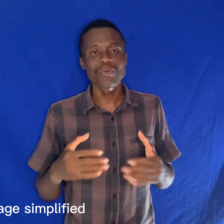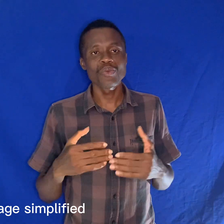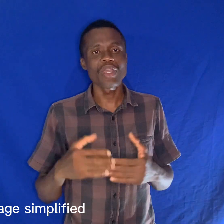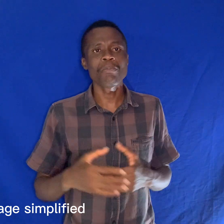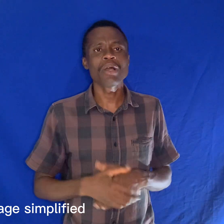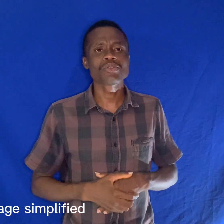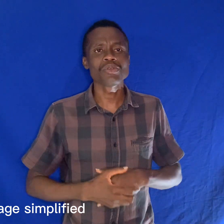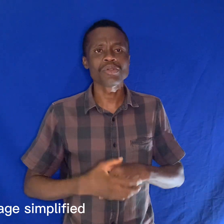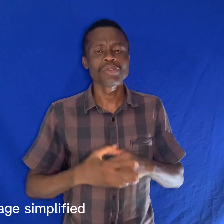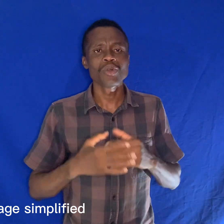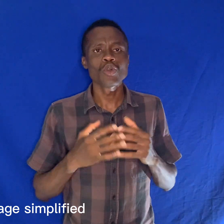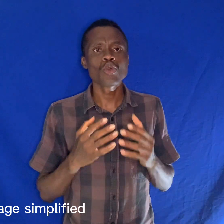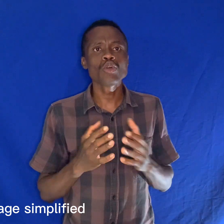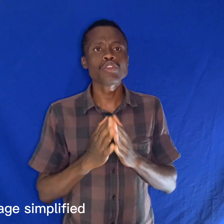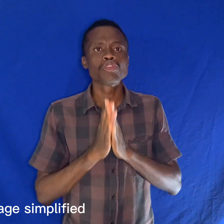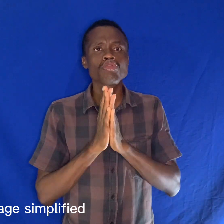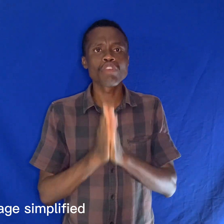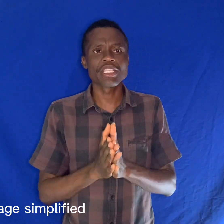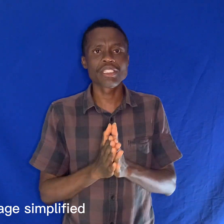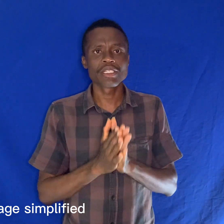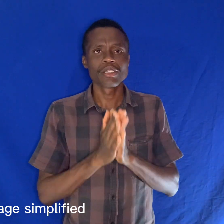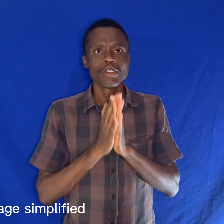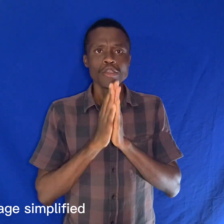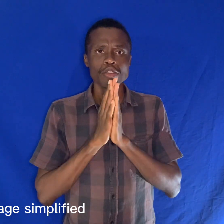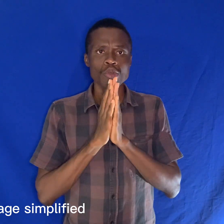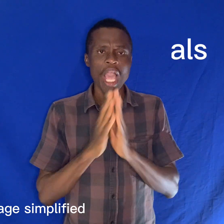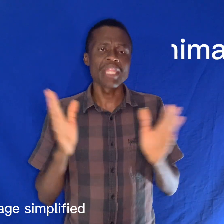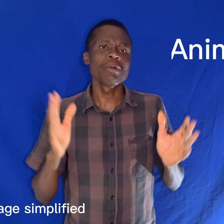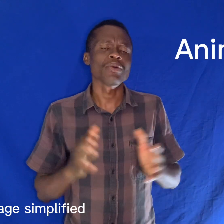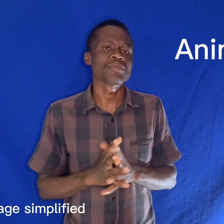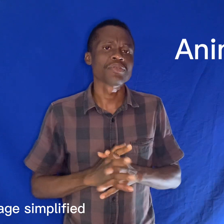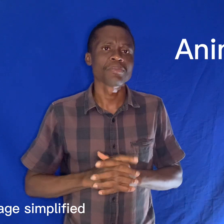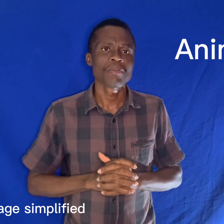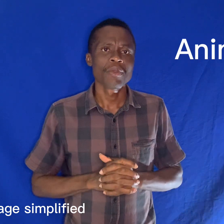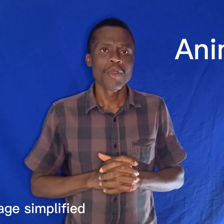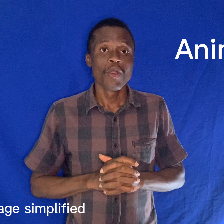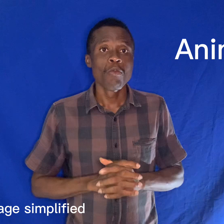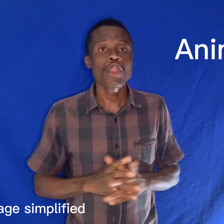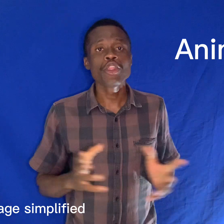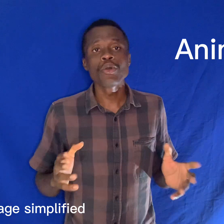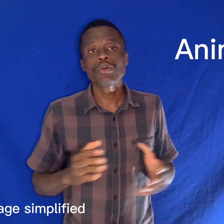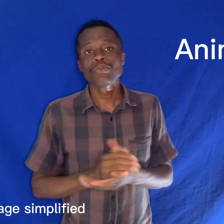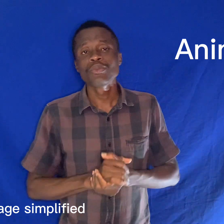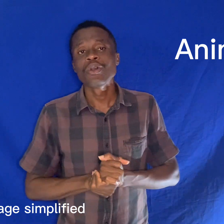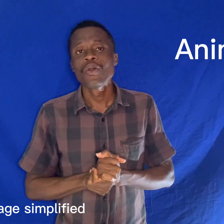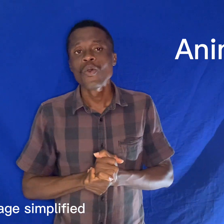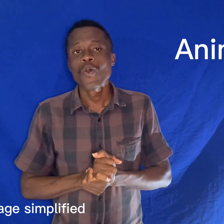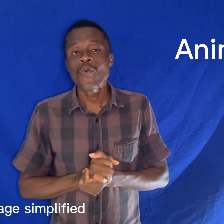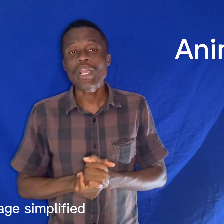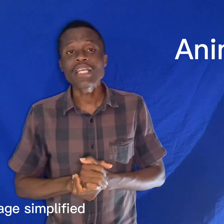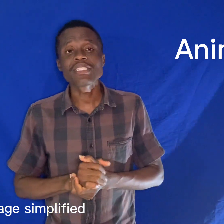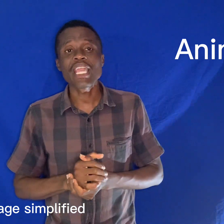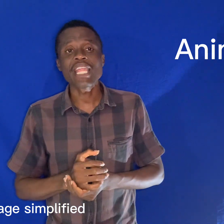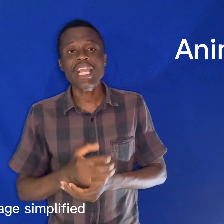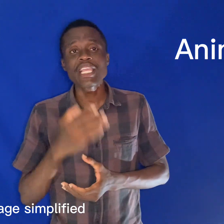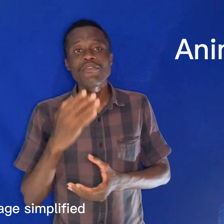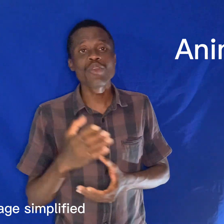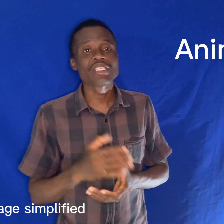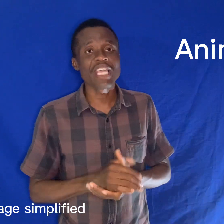we are about to go straight to animals. But you know, I can't give you a sign